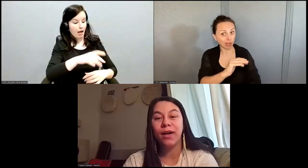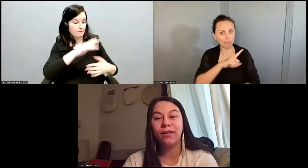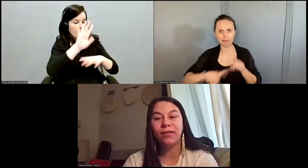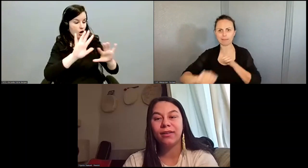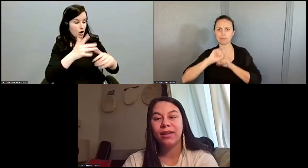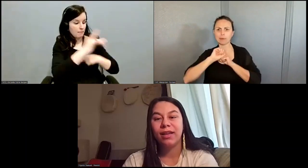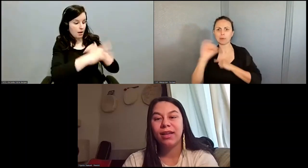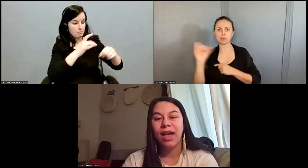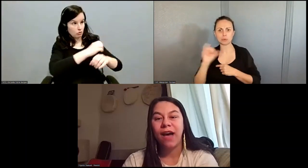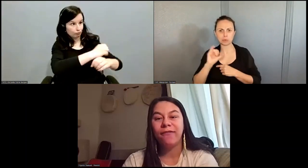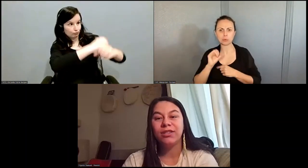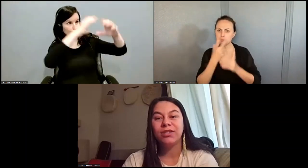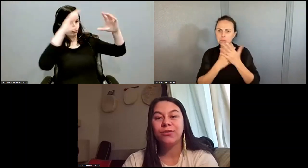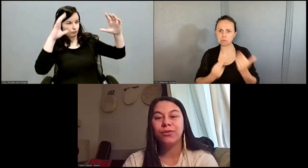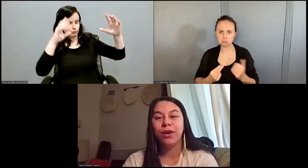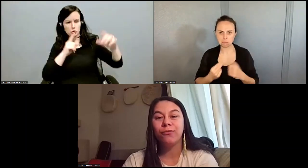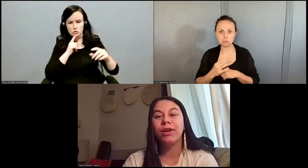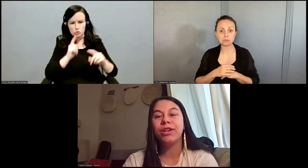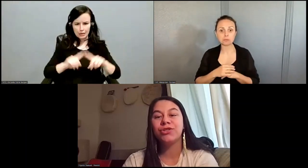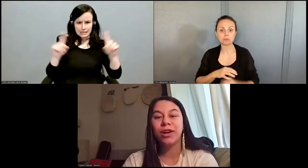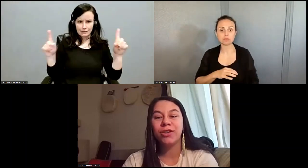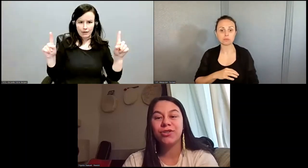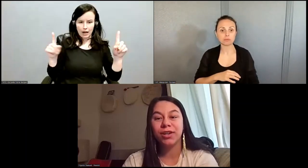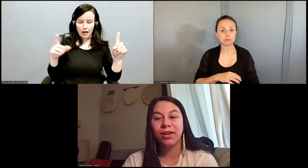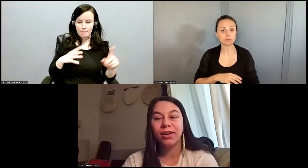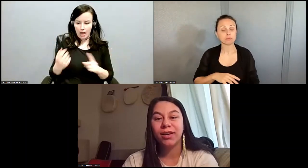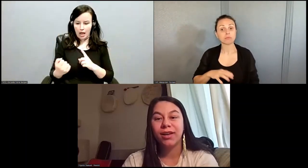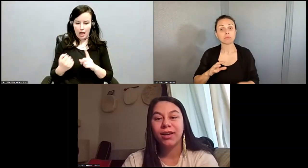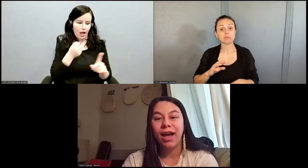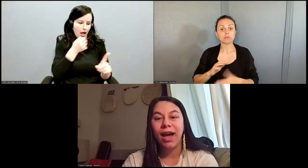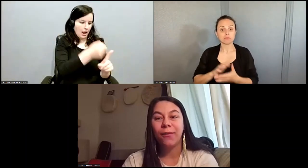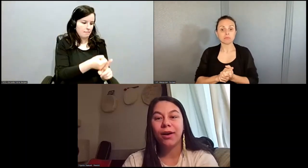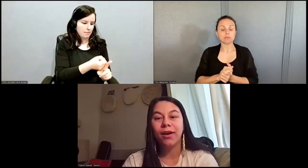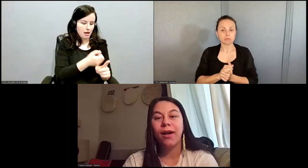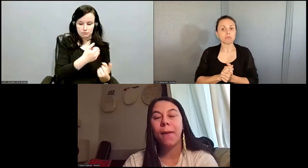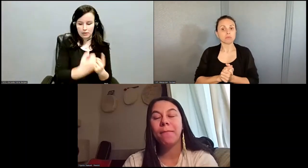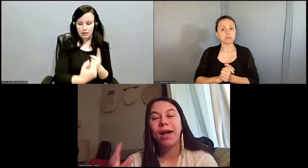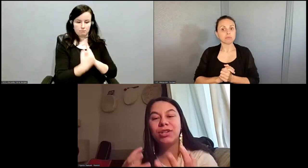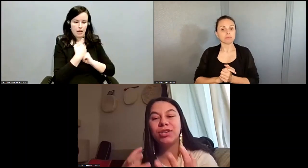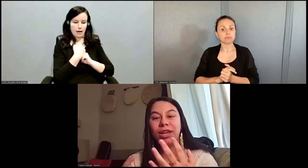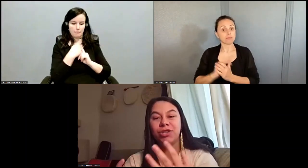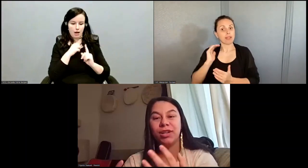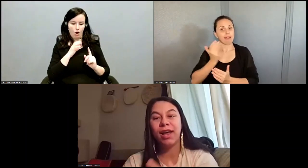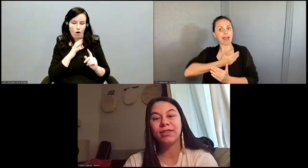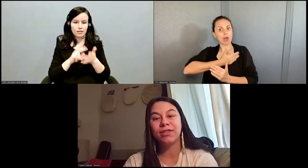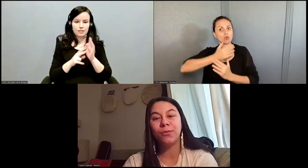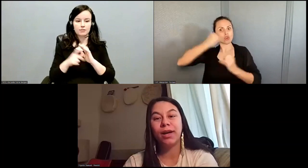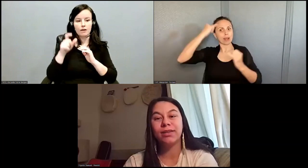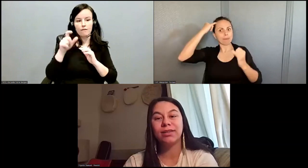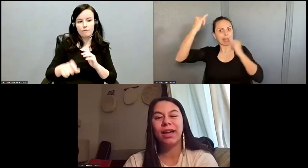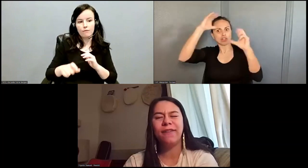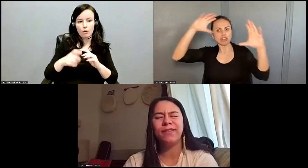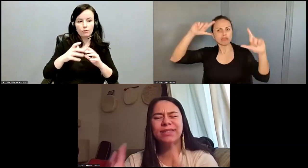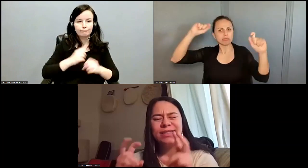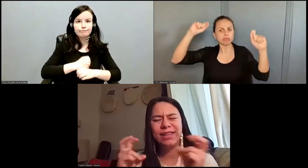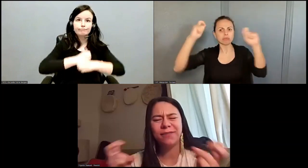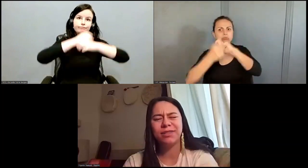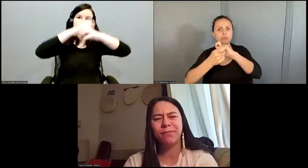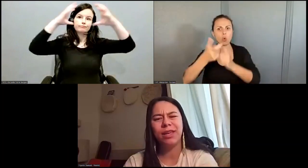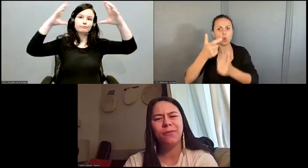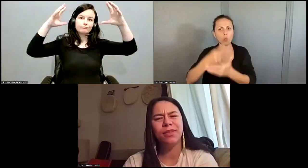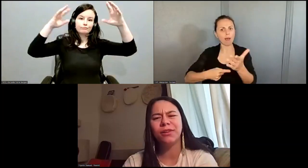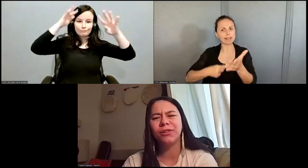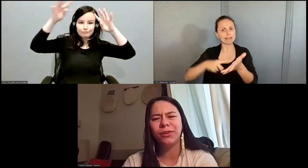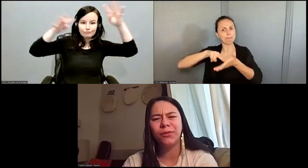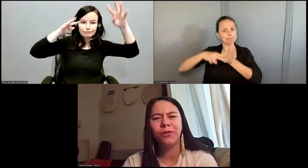myself as well. Having to restructure our imagination as to what life is deemed